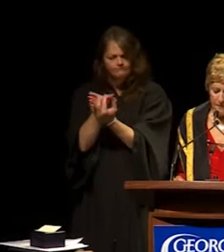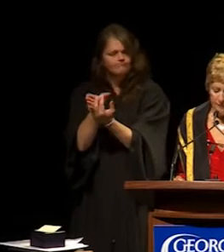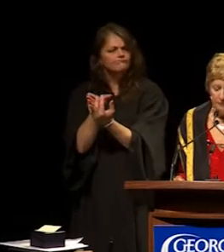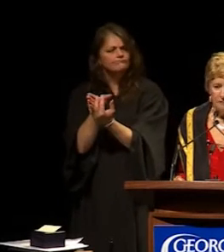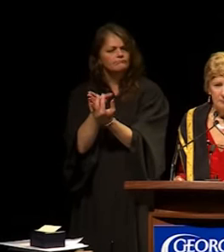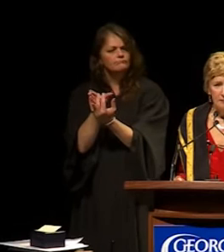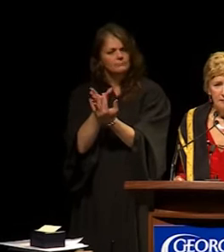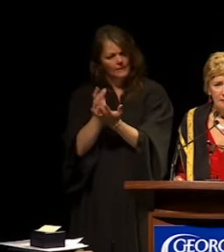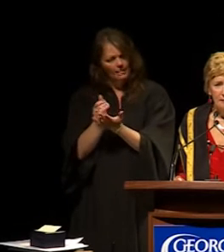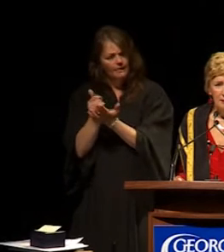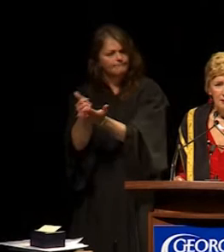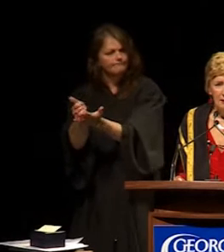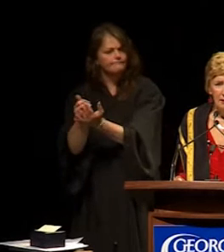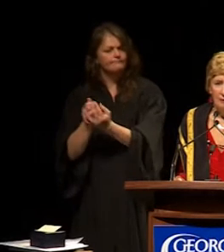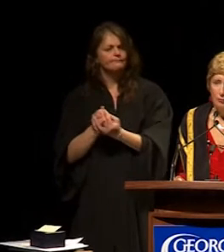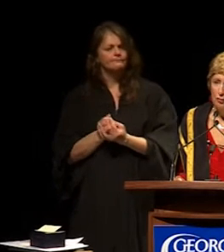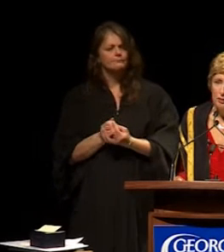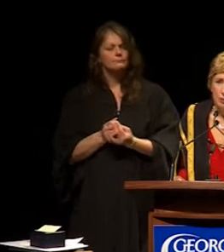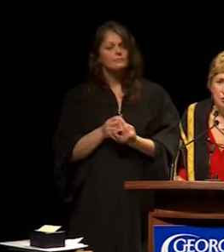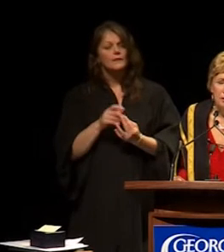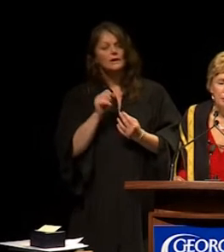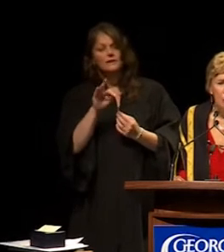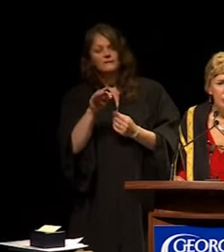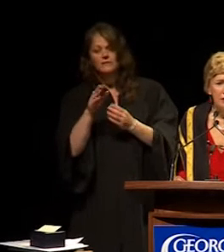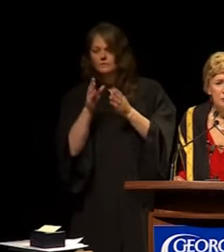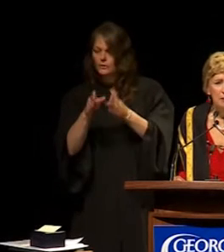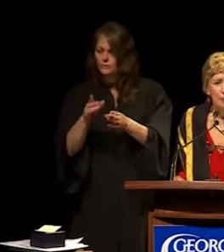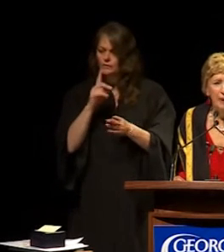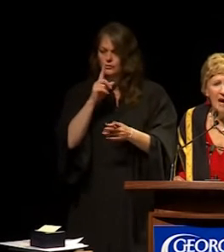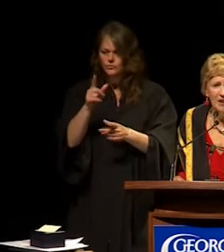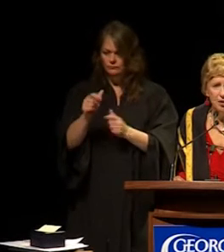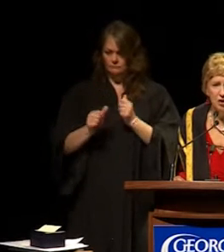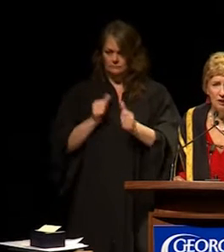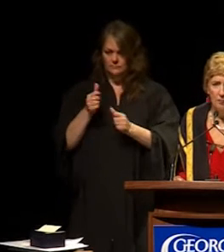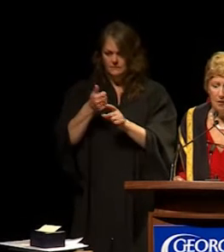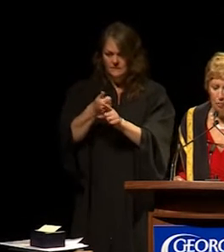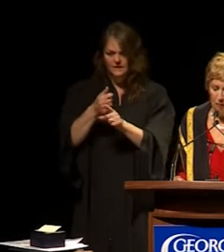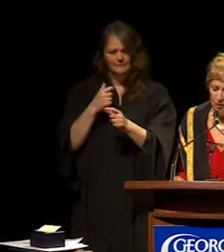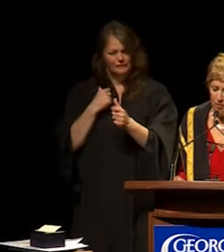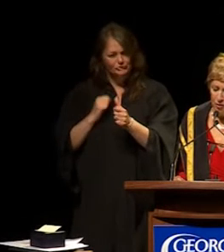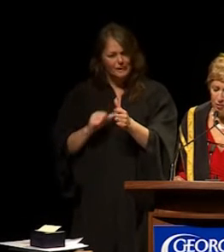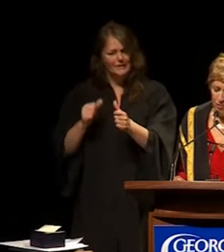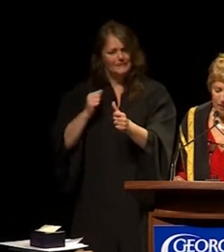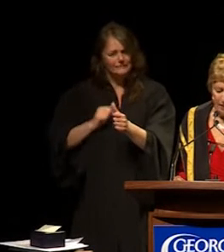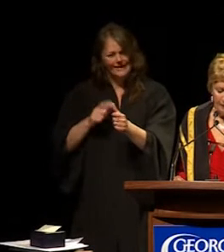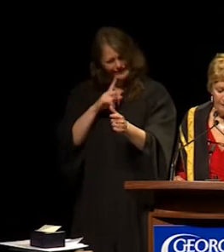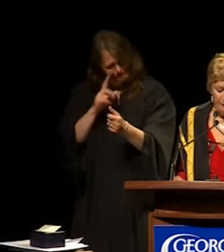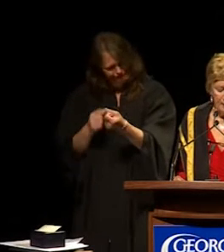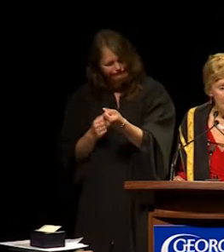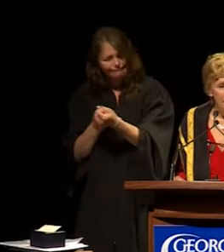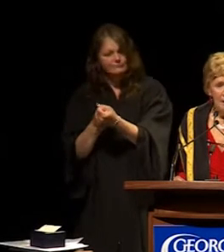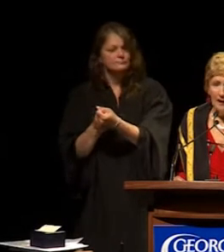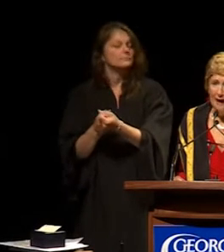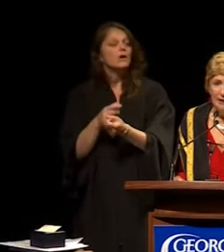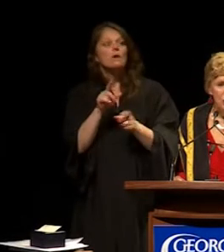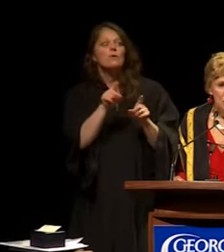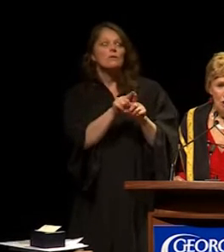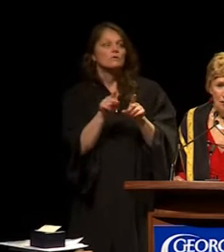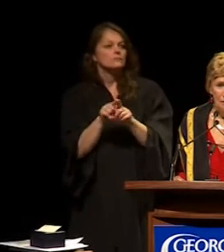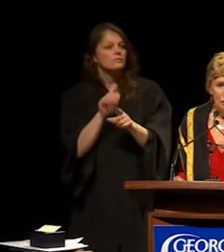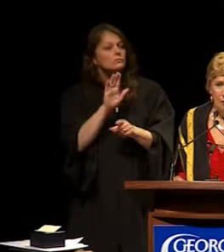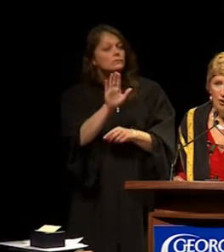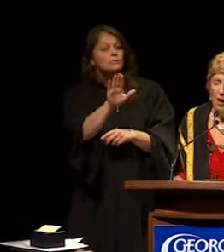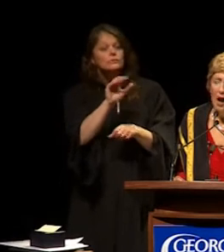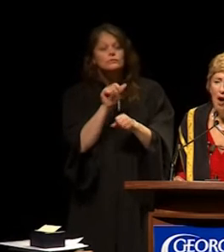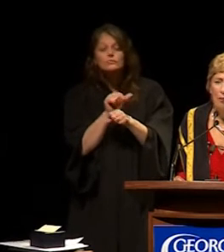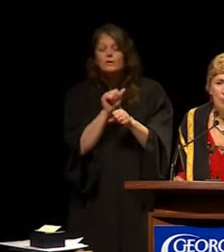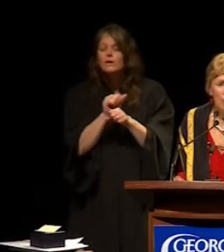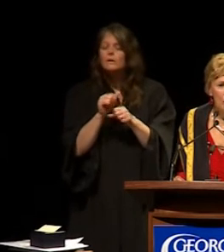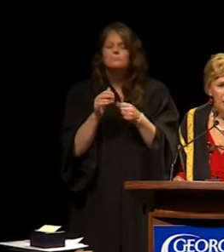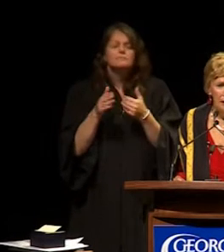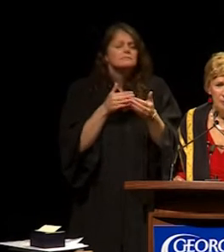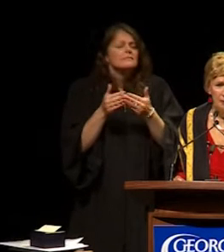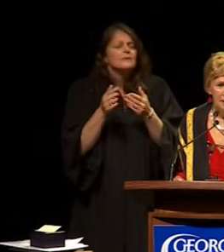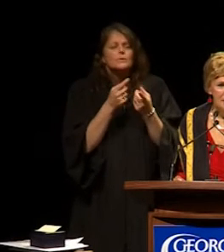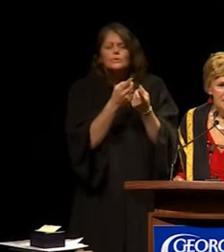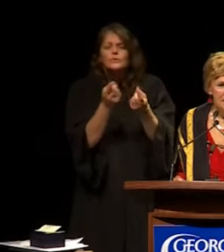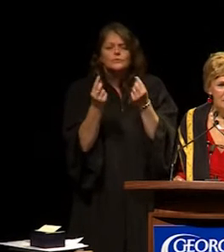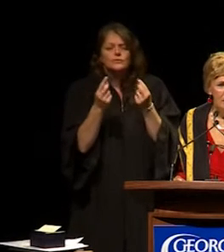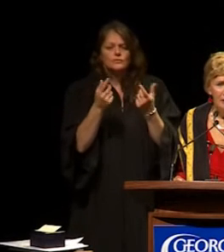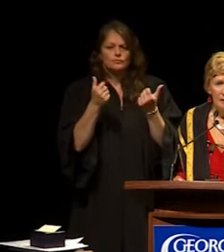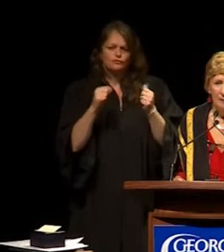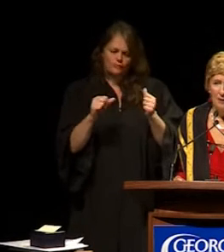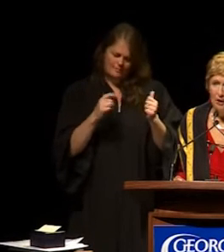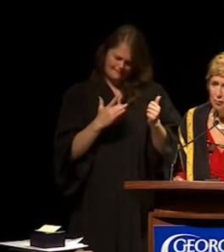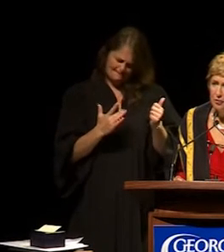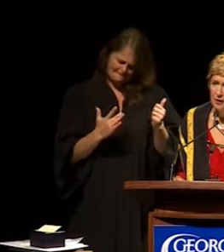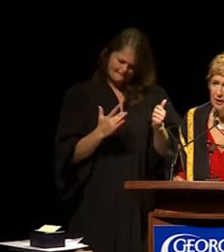themselves. And of course, most important is be passionate about what you do and make any job, no matter how boring it might